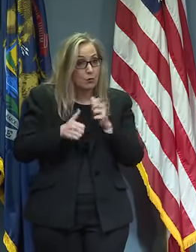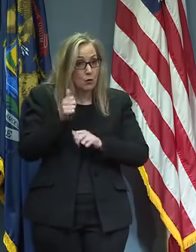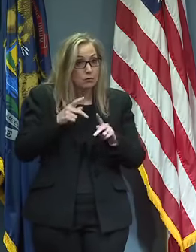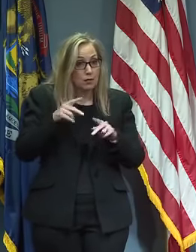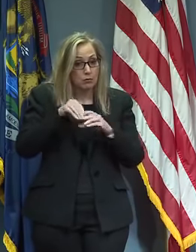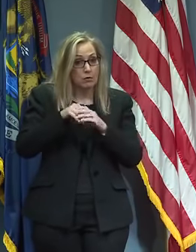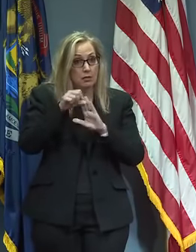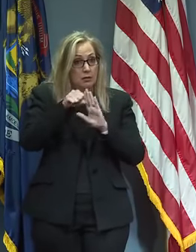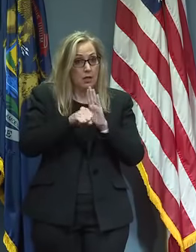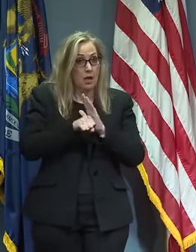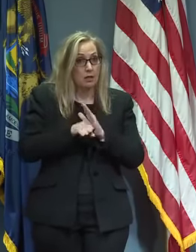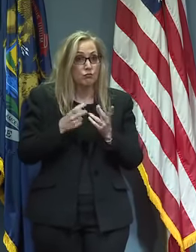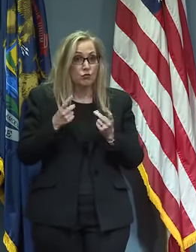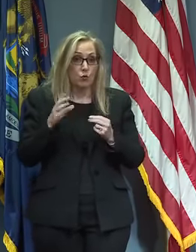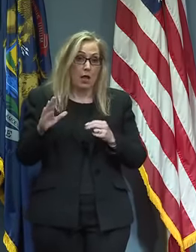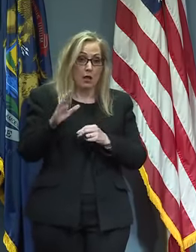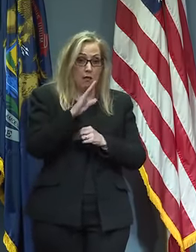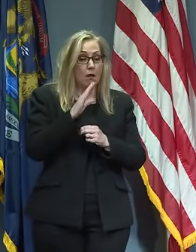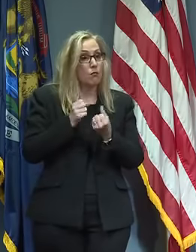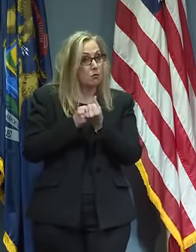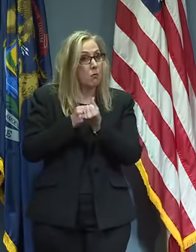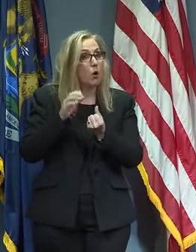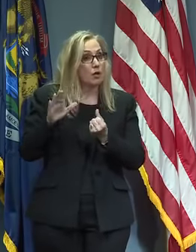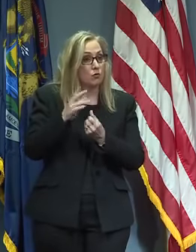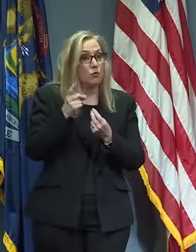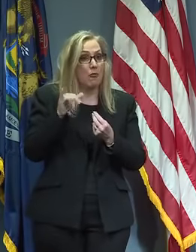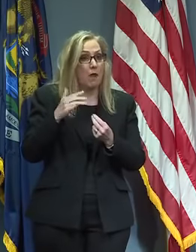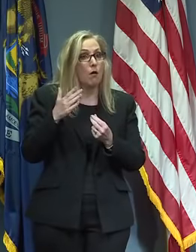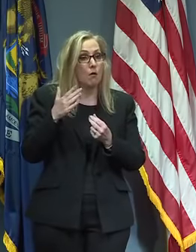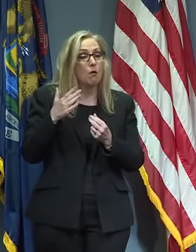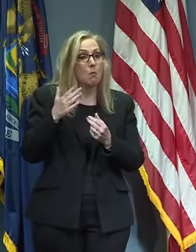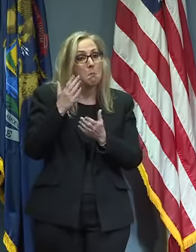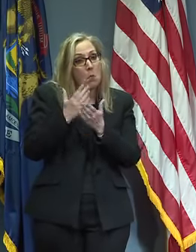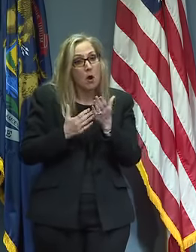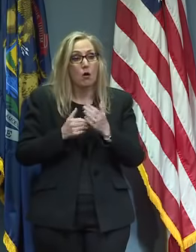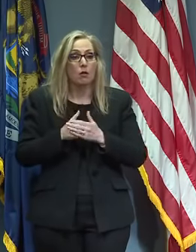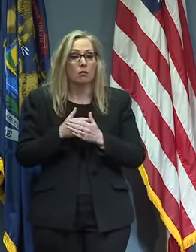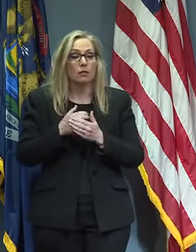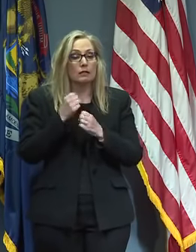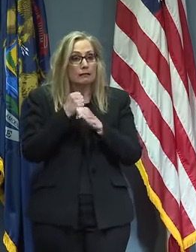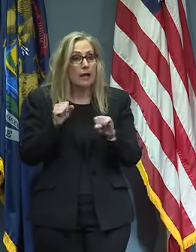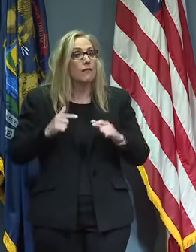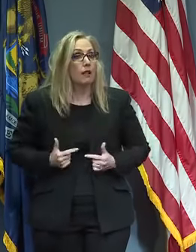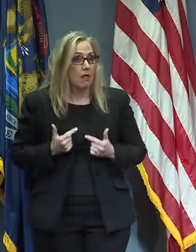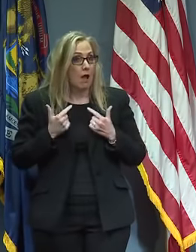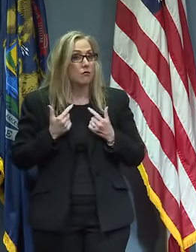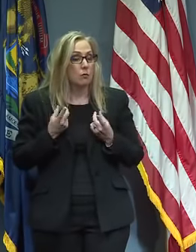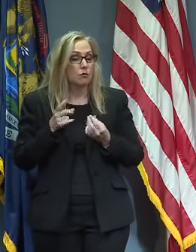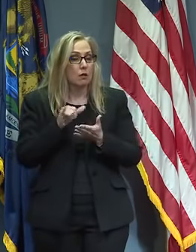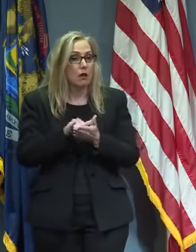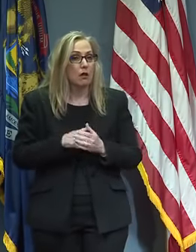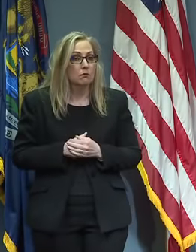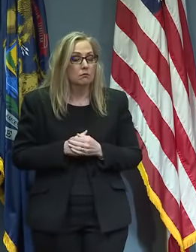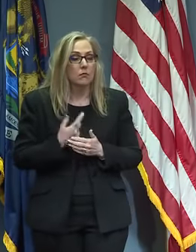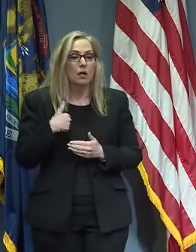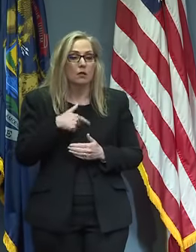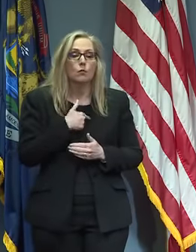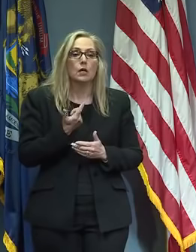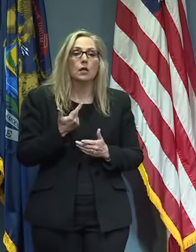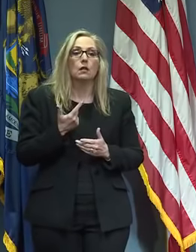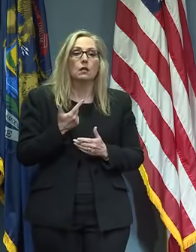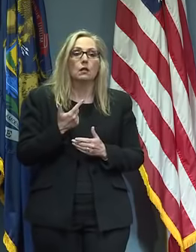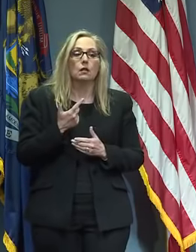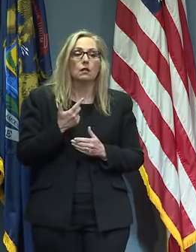and they've contributed and done their part. And we've saved lives in the process. As we look to re-engage, it